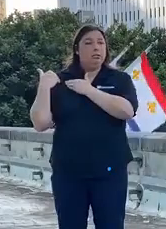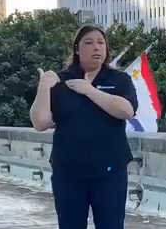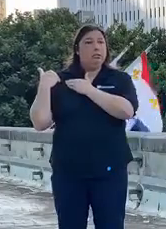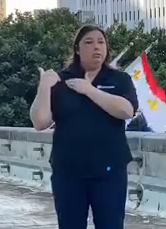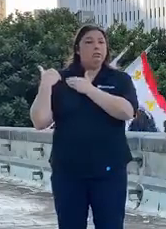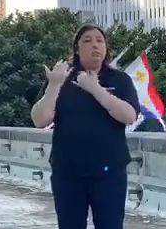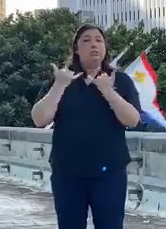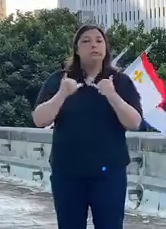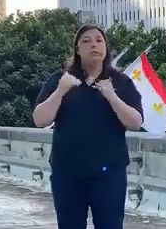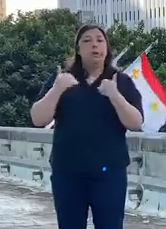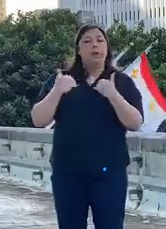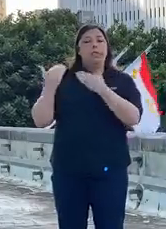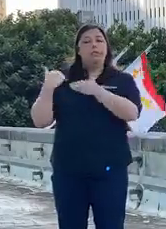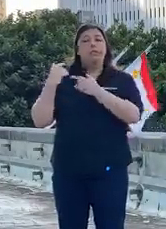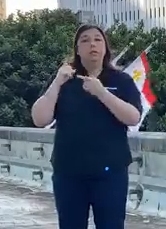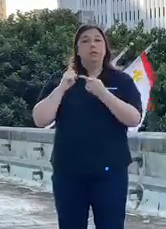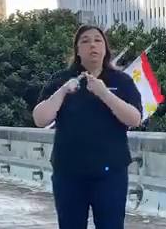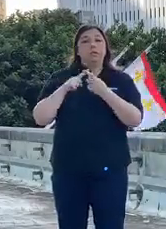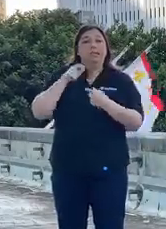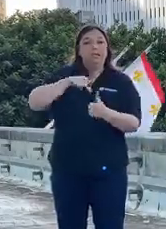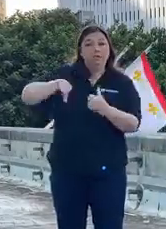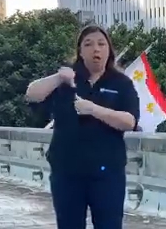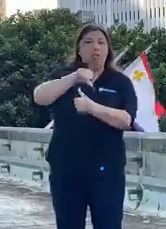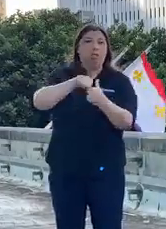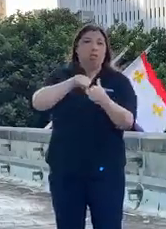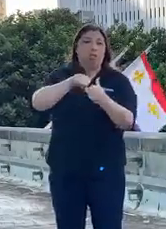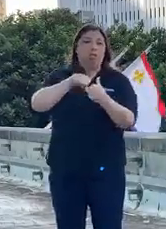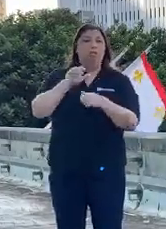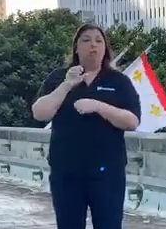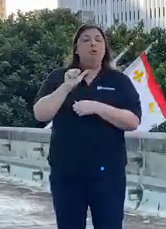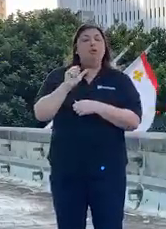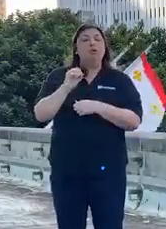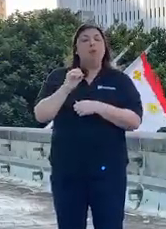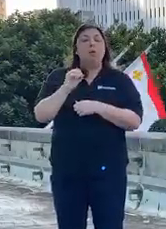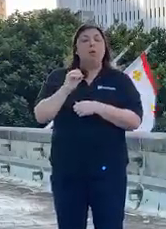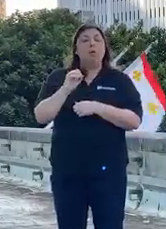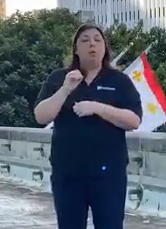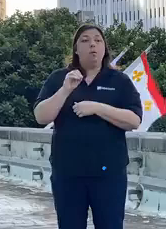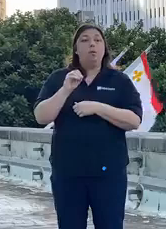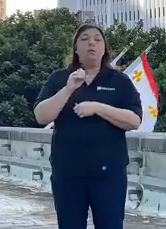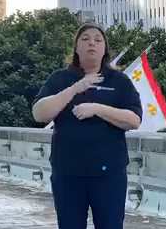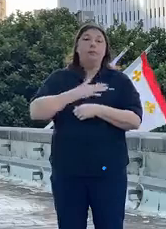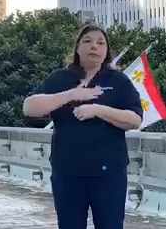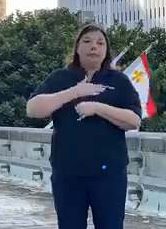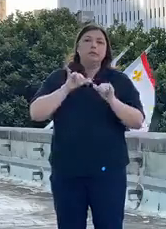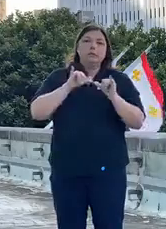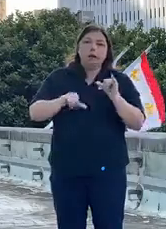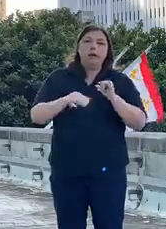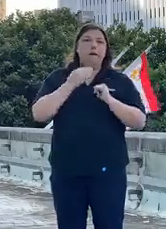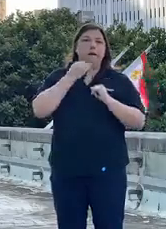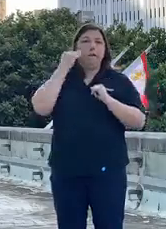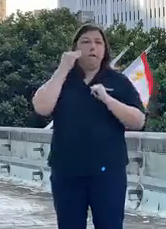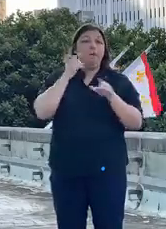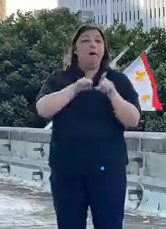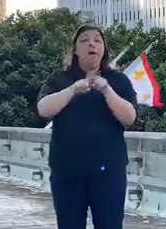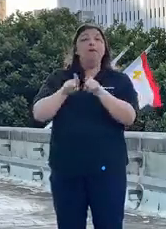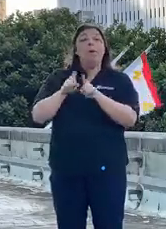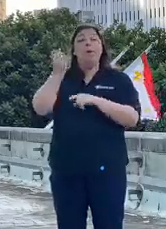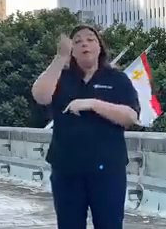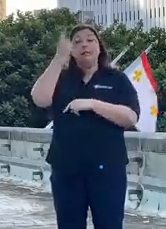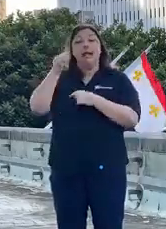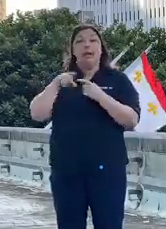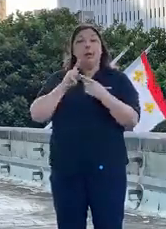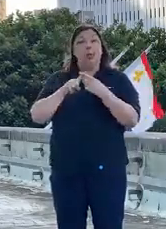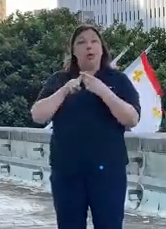have a responsibility to one another. So not only continue to stay home, but also understand that as we